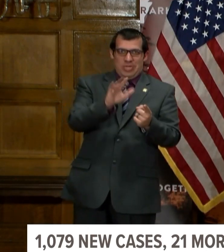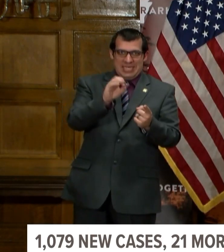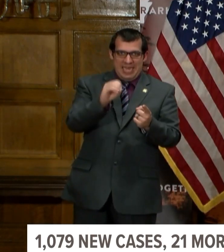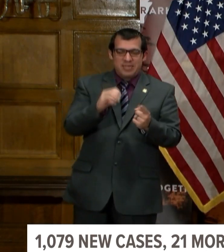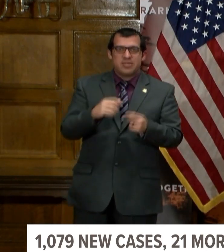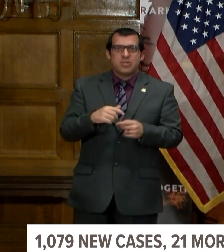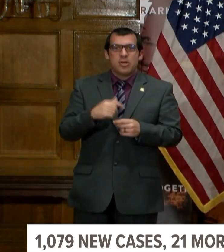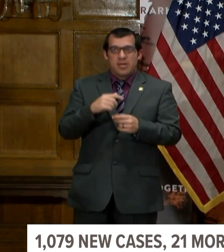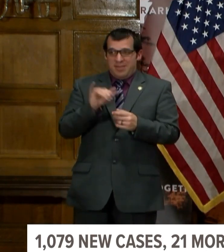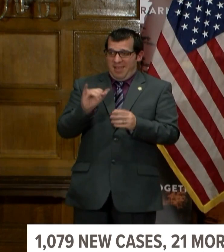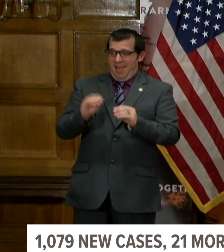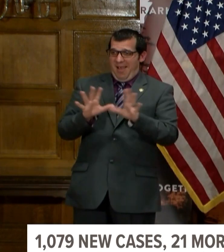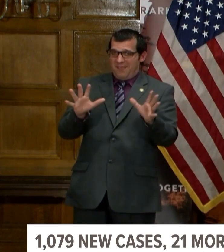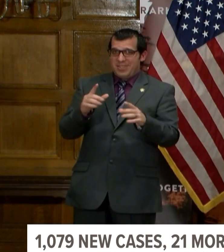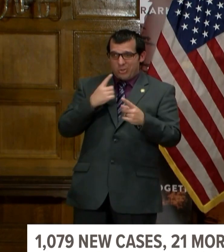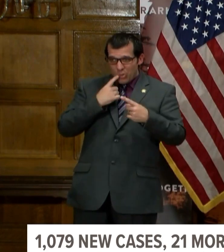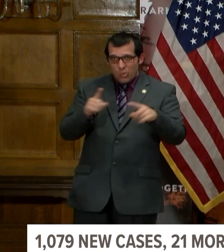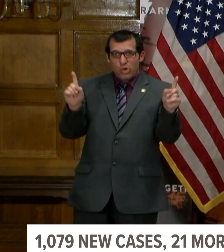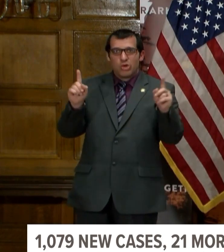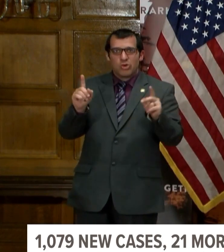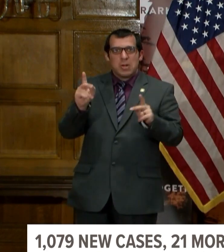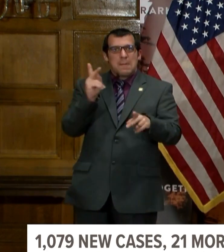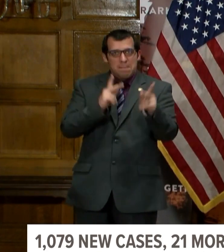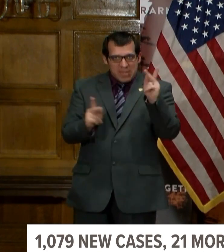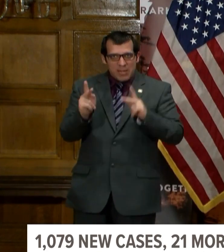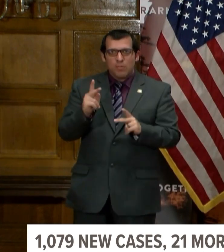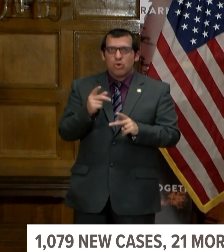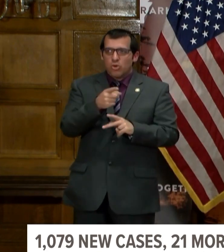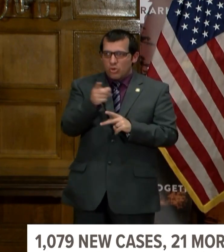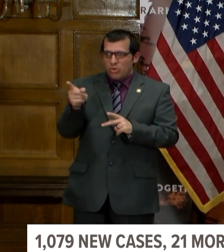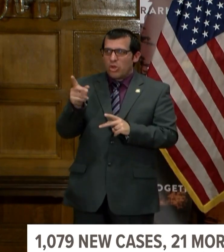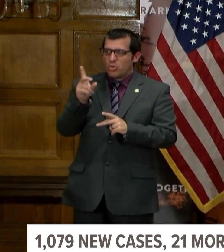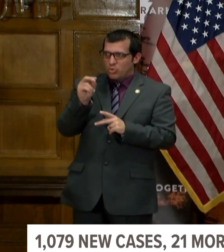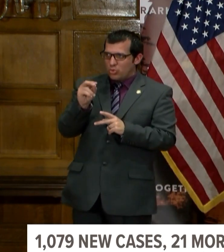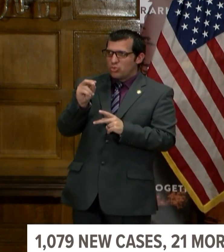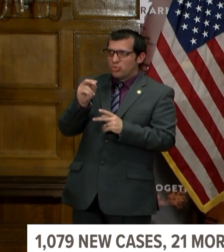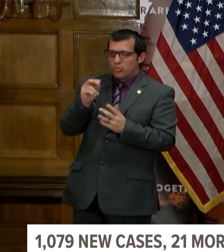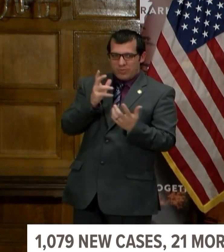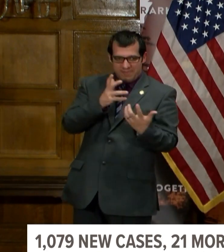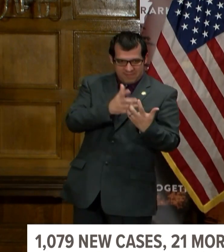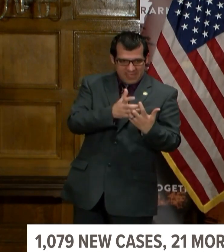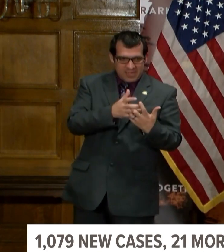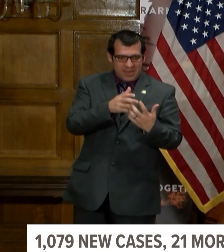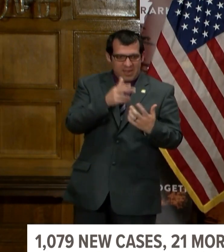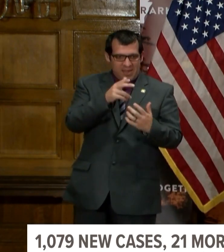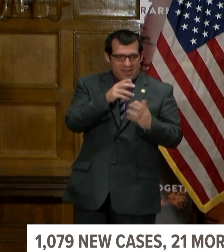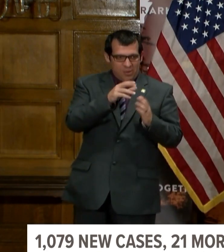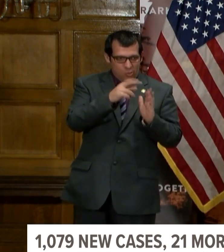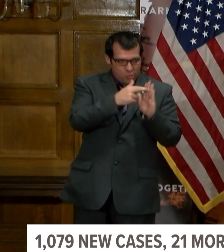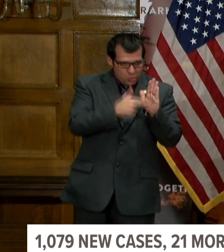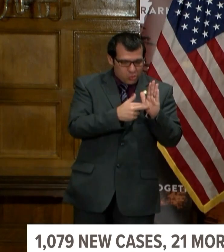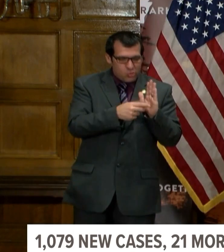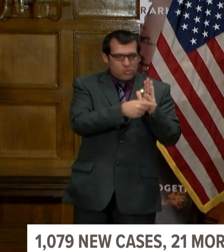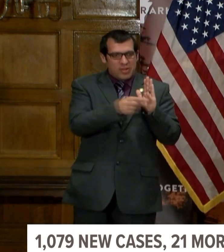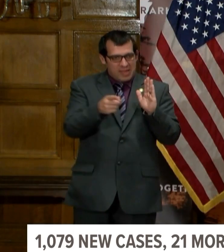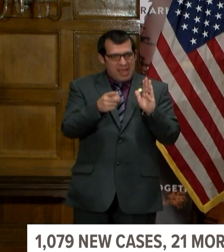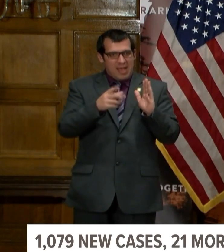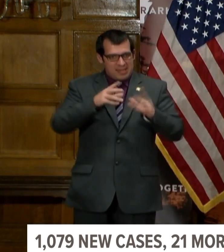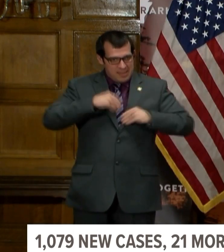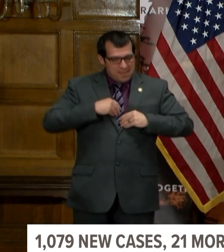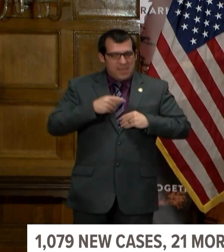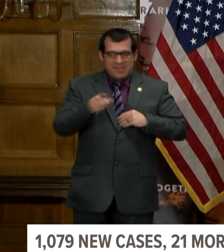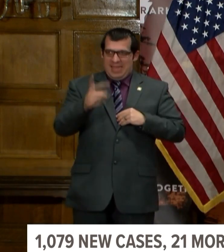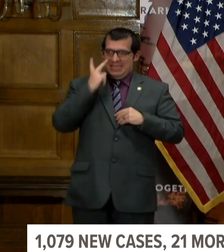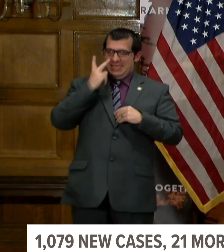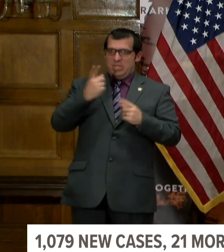we've proven it works, and people do adopt compliance with the guidelines because they see that it does